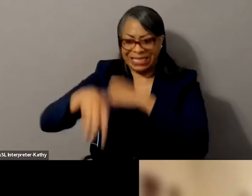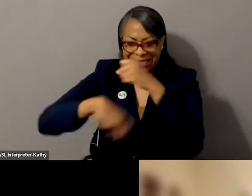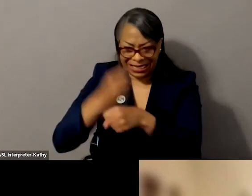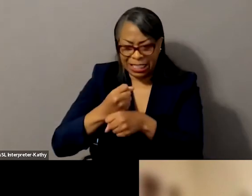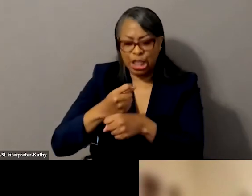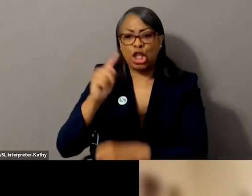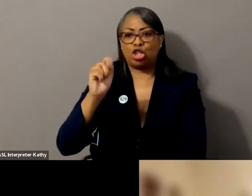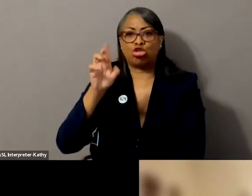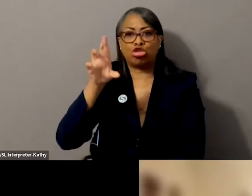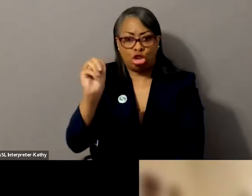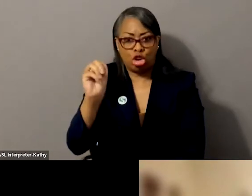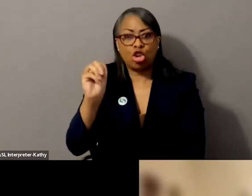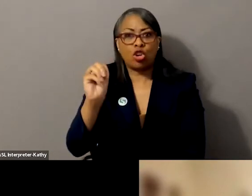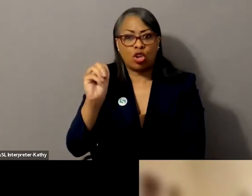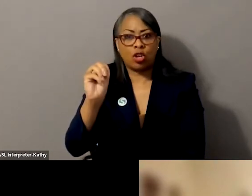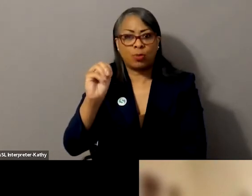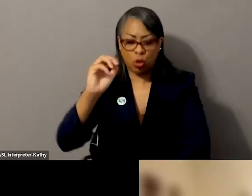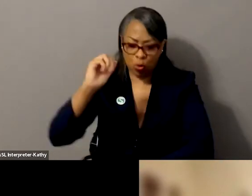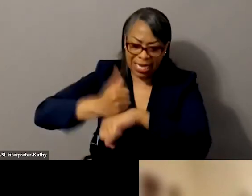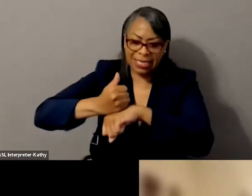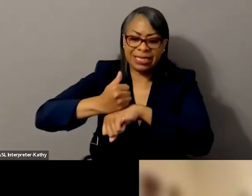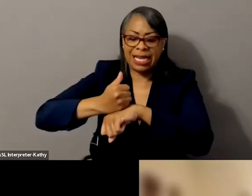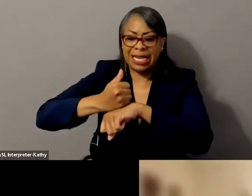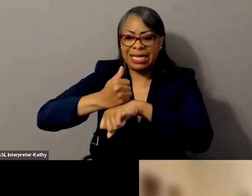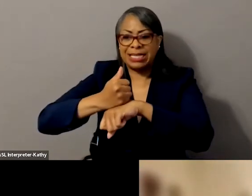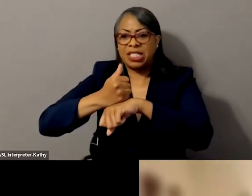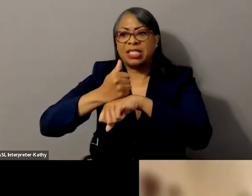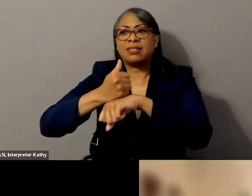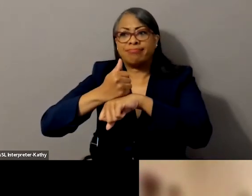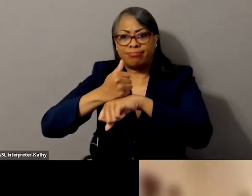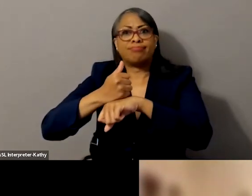to implement such strategic planning.